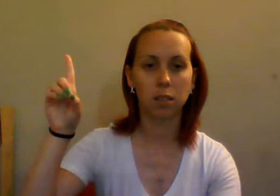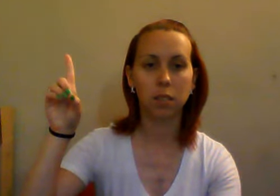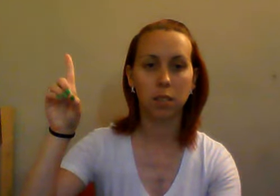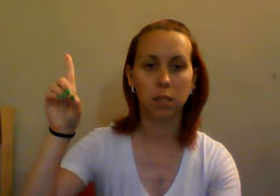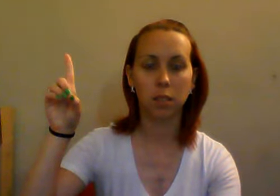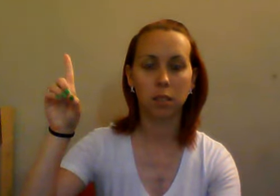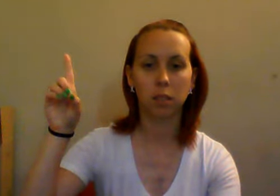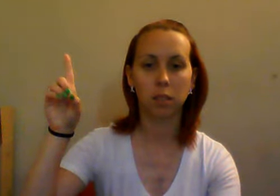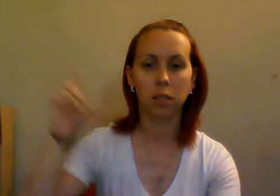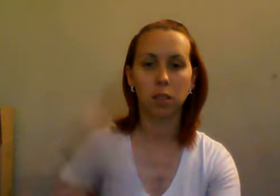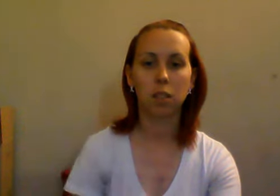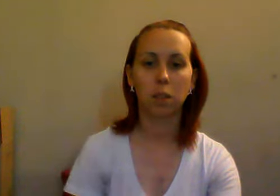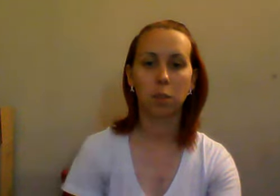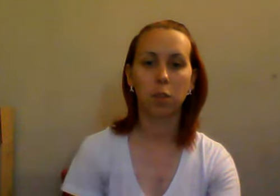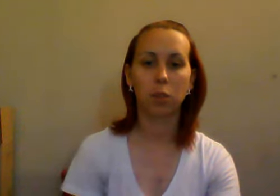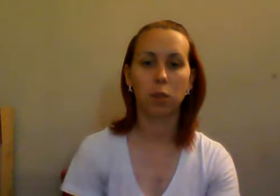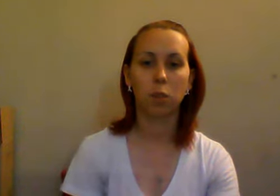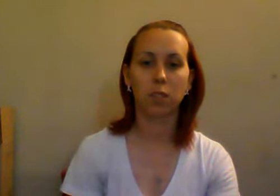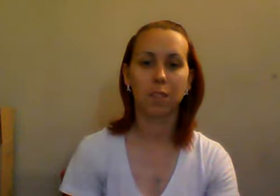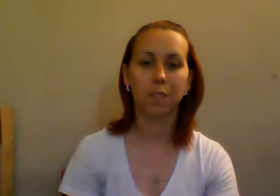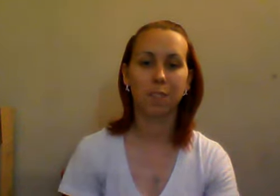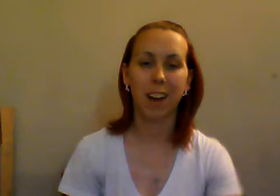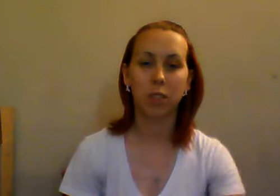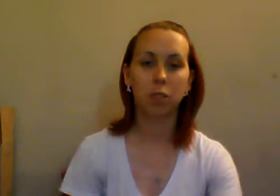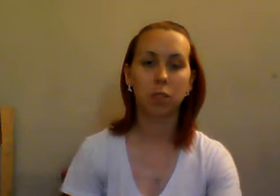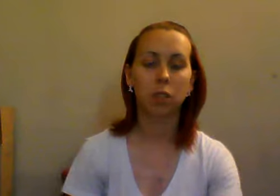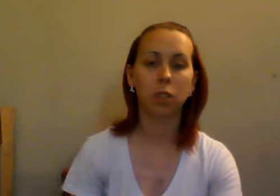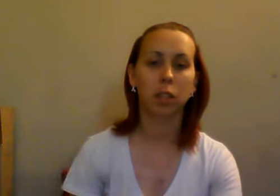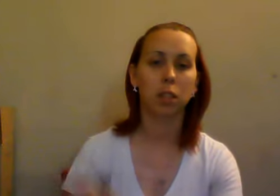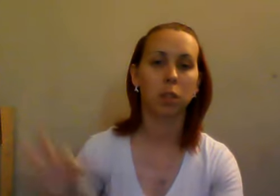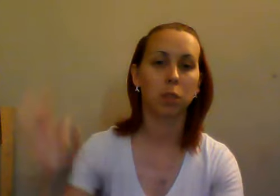S-E-N-D. Number 3 was 5, like the number,